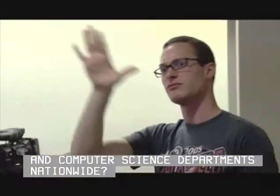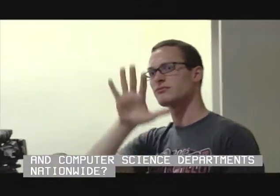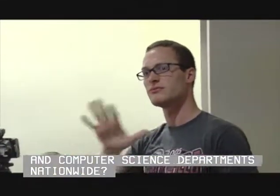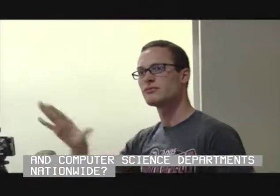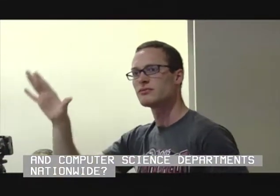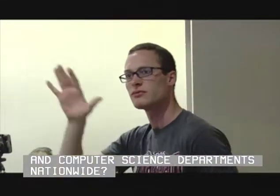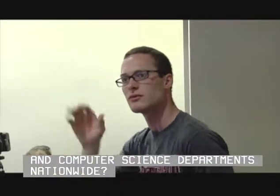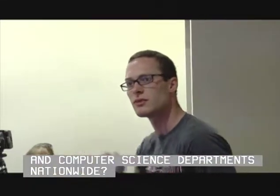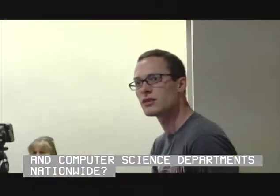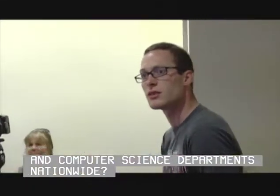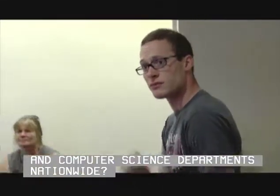nationwide?